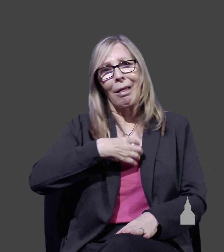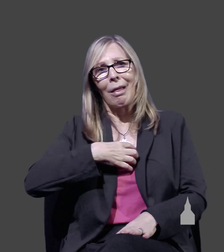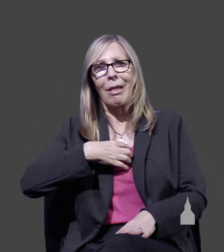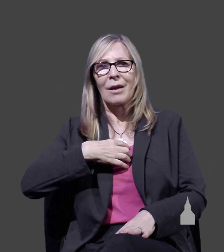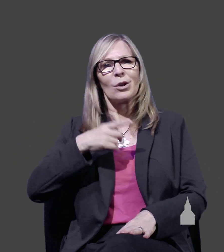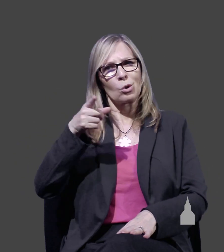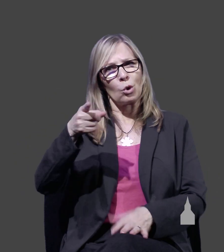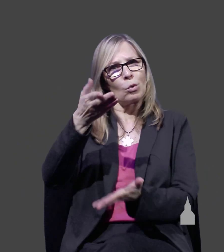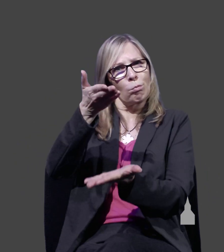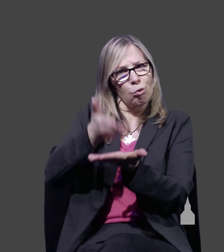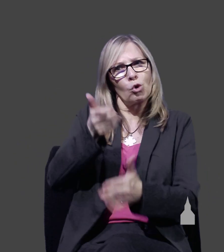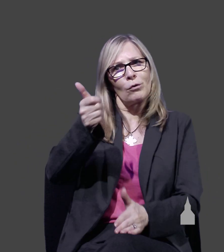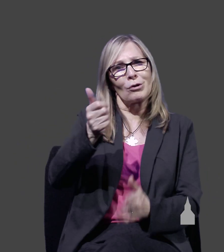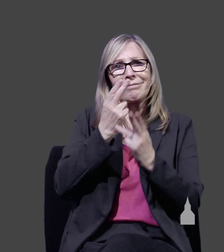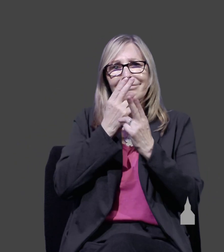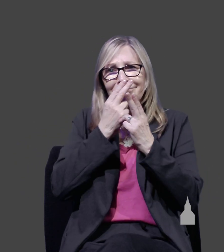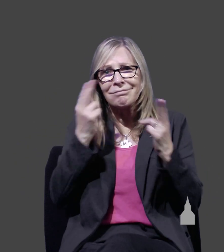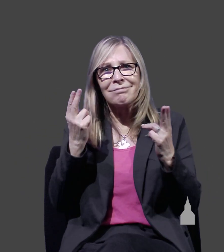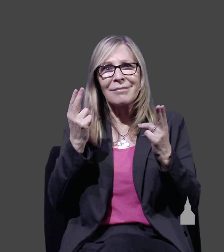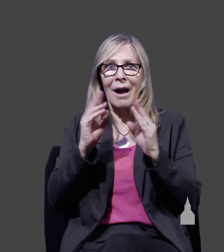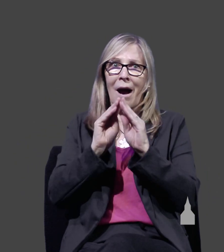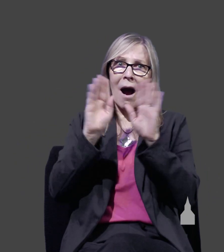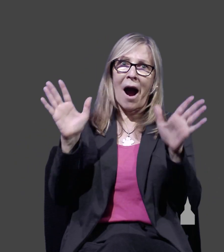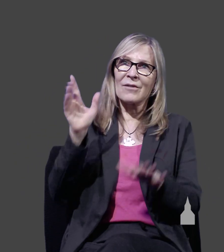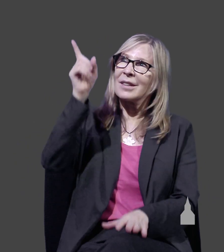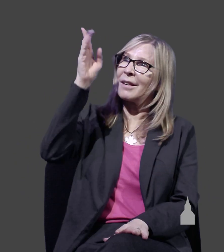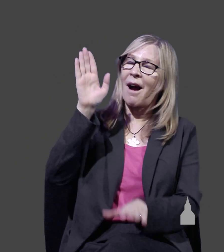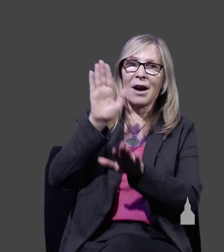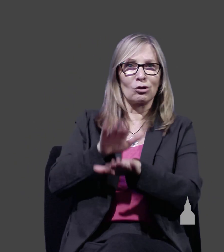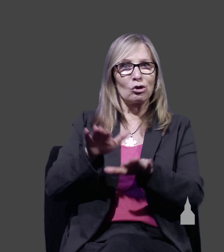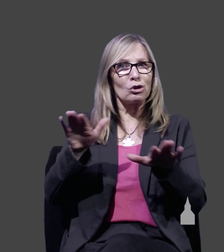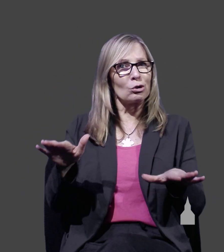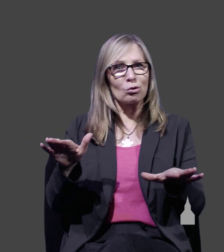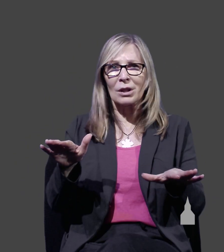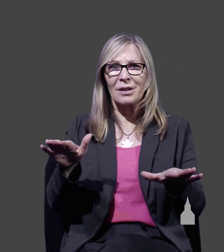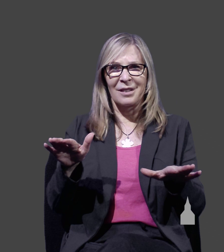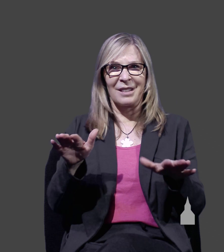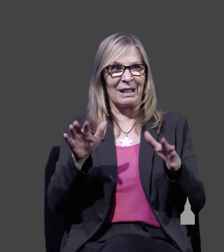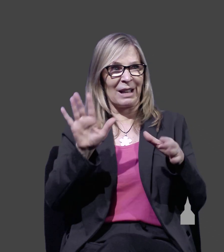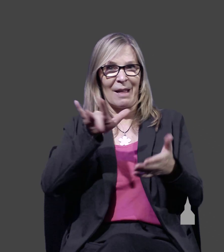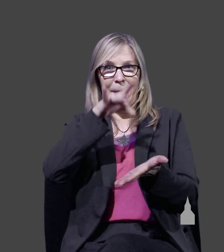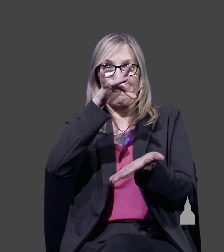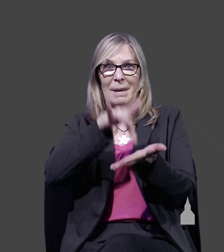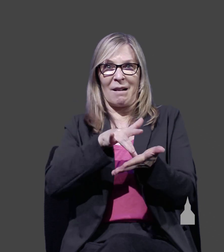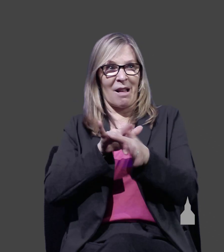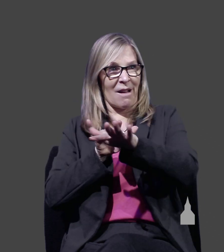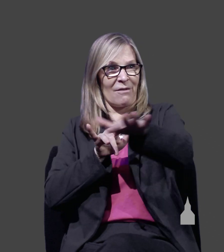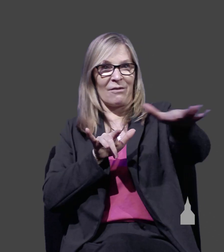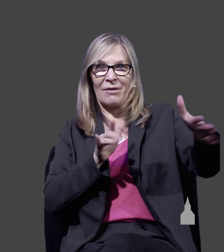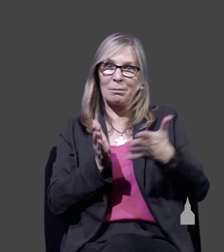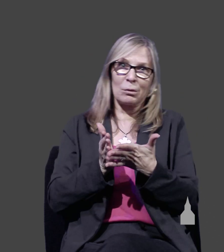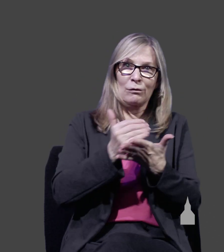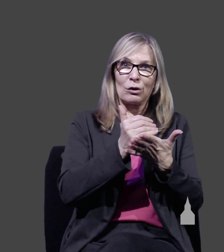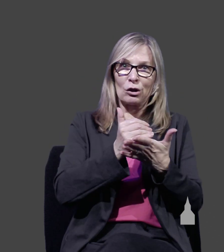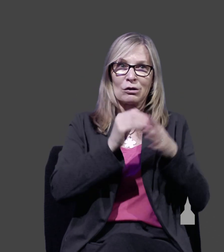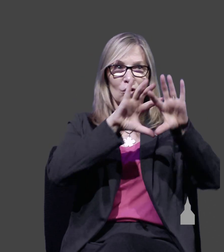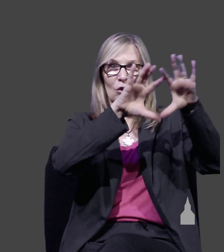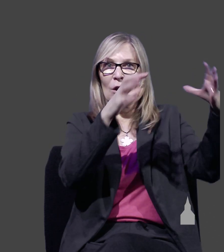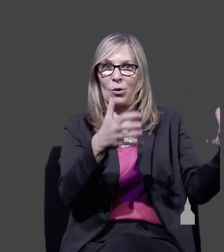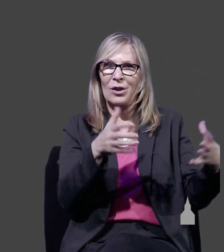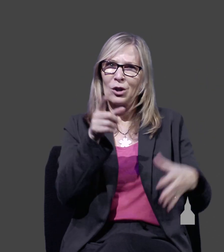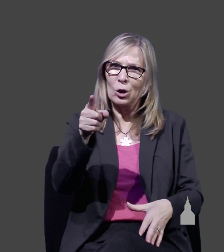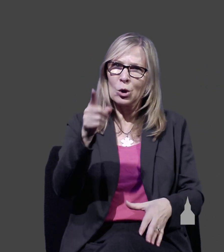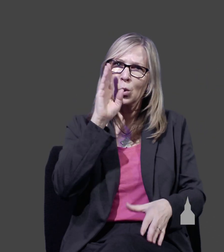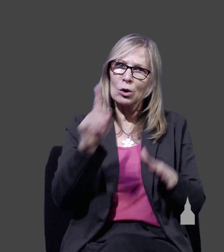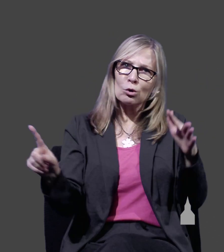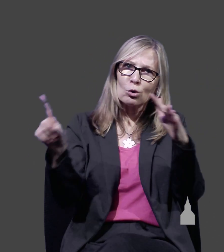and innocent, children of God above reproach in the midst of a crooked and perverse generation, among whom you appear as